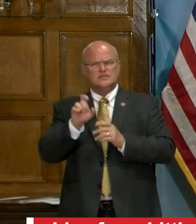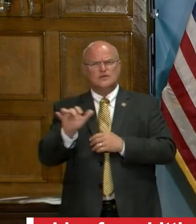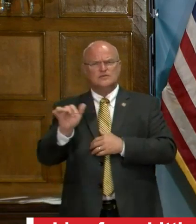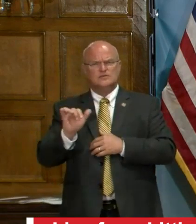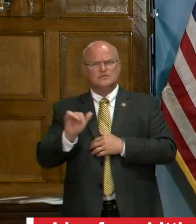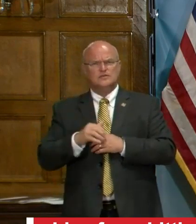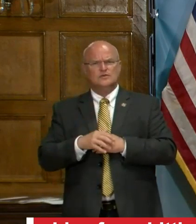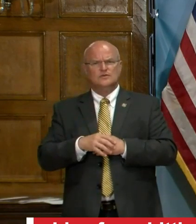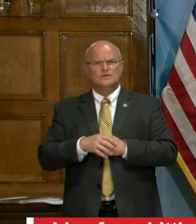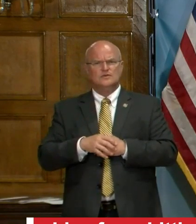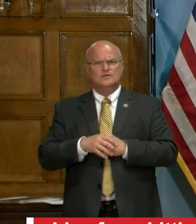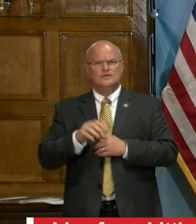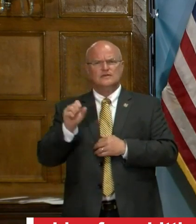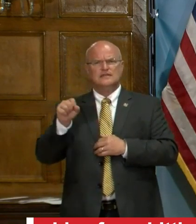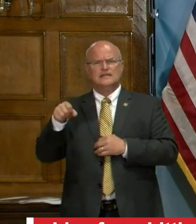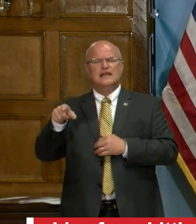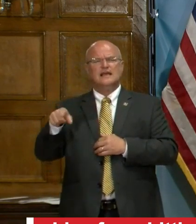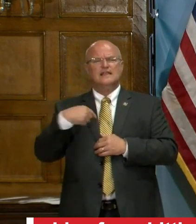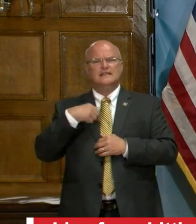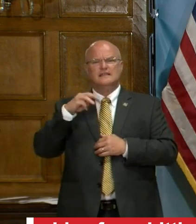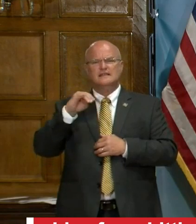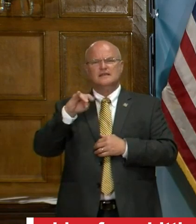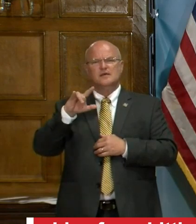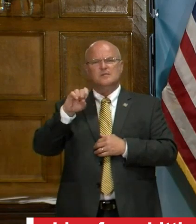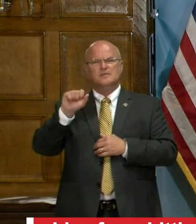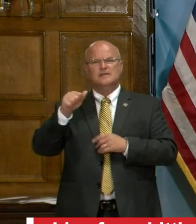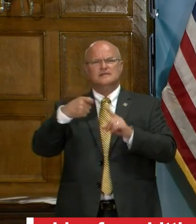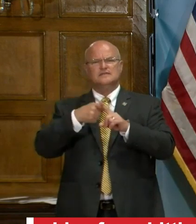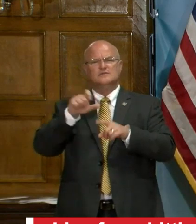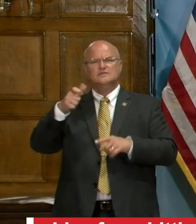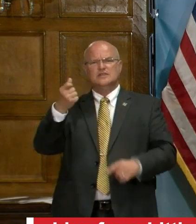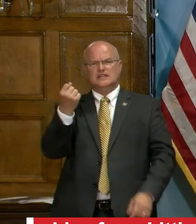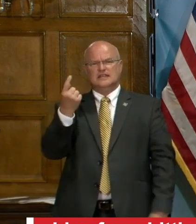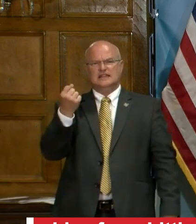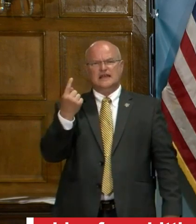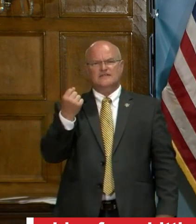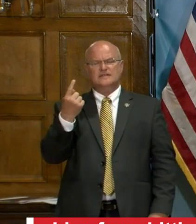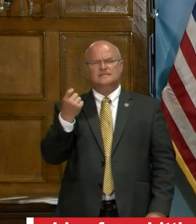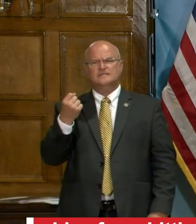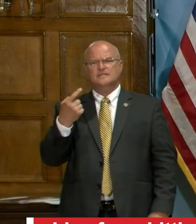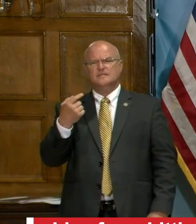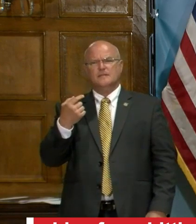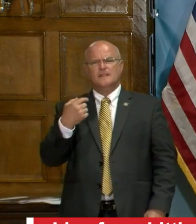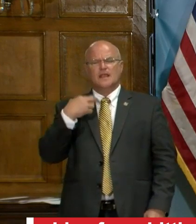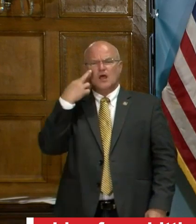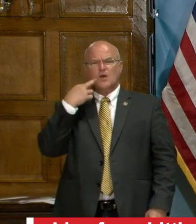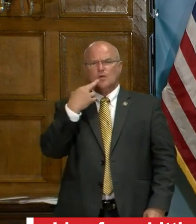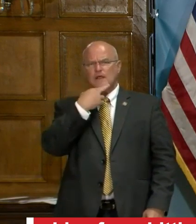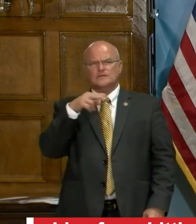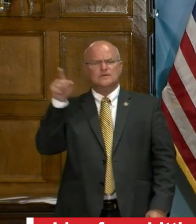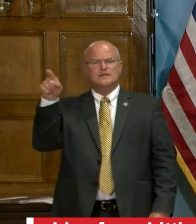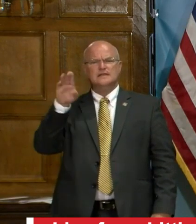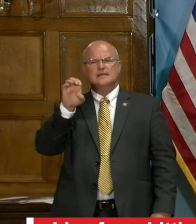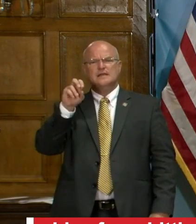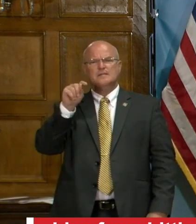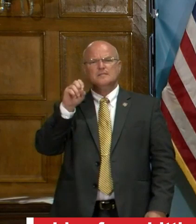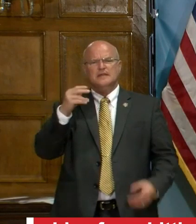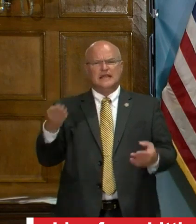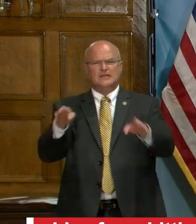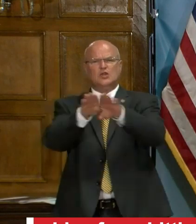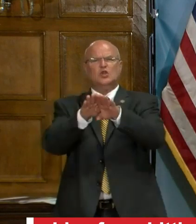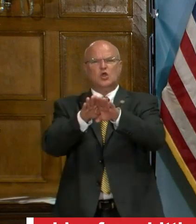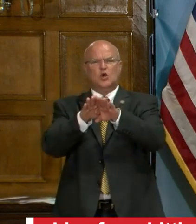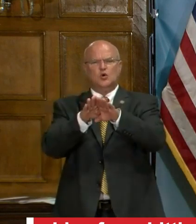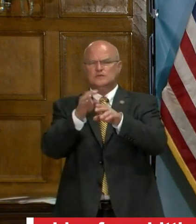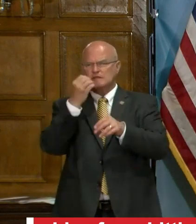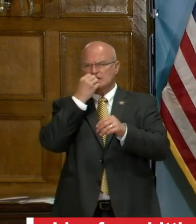question remotely. Yes, Governor. This is Melissa Zigowitz with Channel 11. A restaurant in Benton recently had to re-close